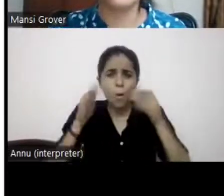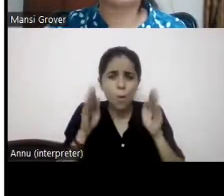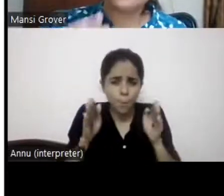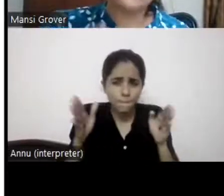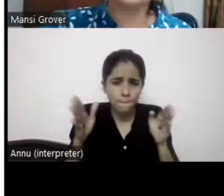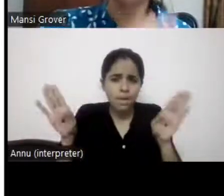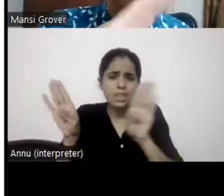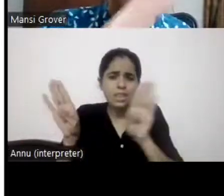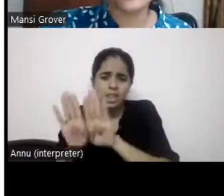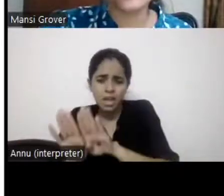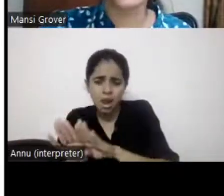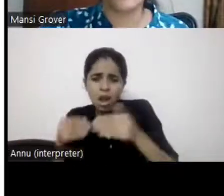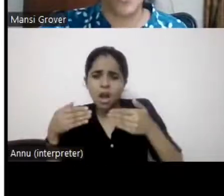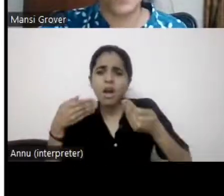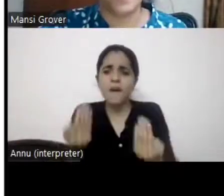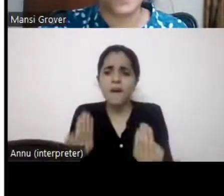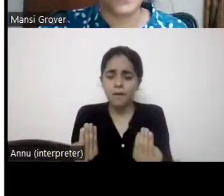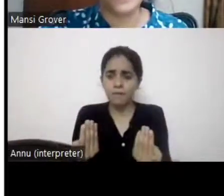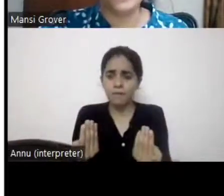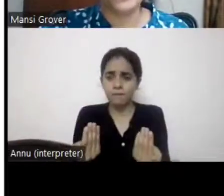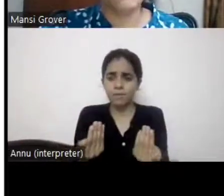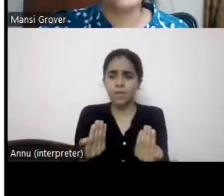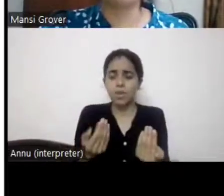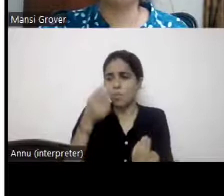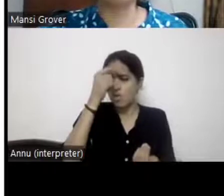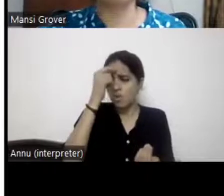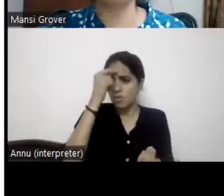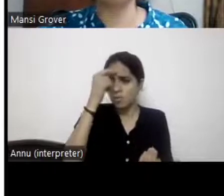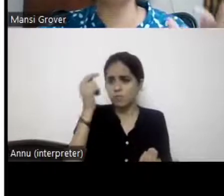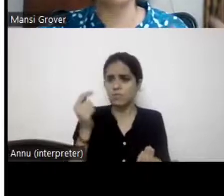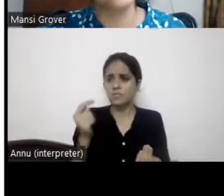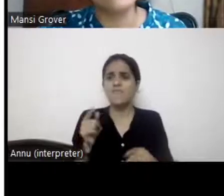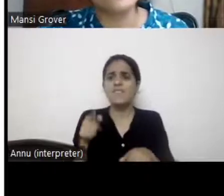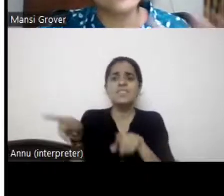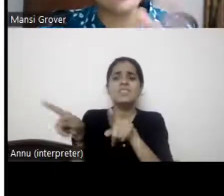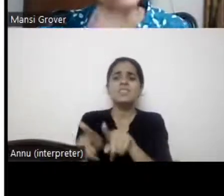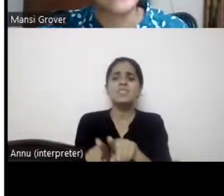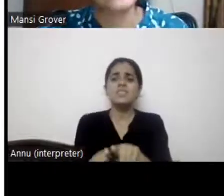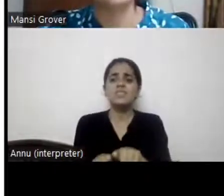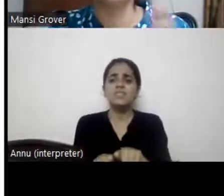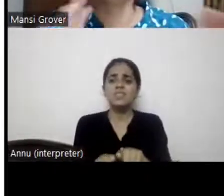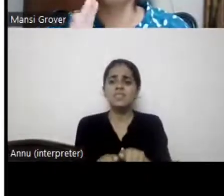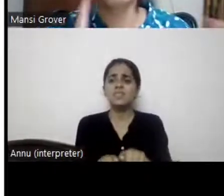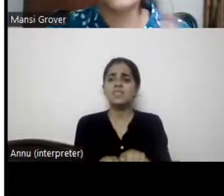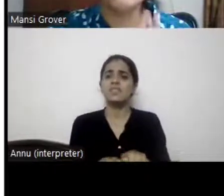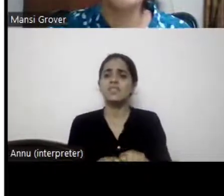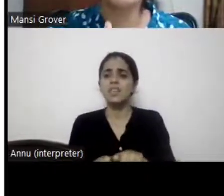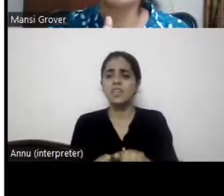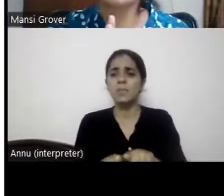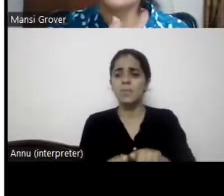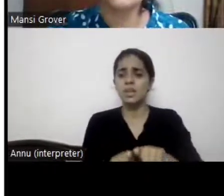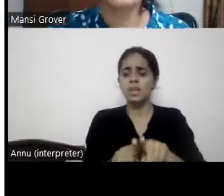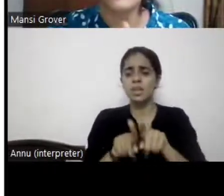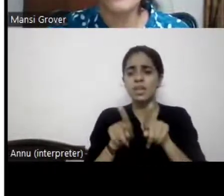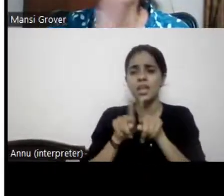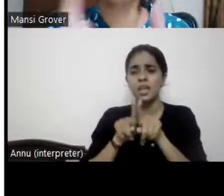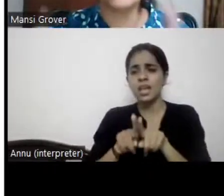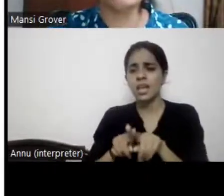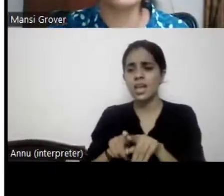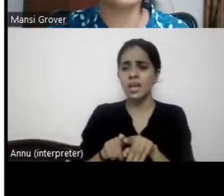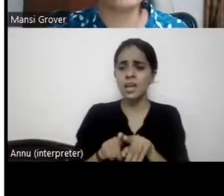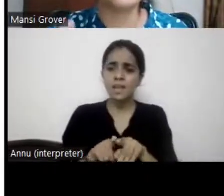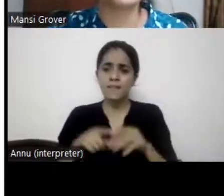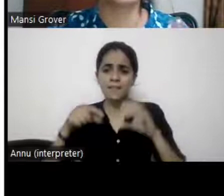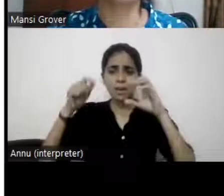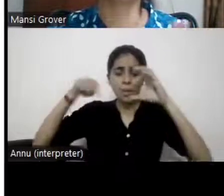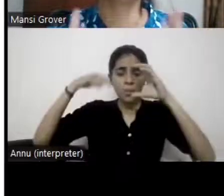intentions there with its own problems. But when we talk about Khamoshi and Black, the film are very,